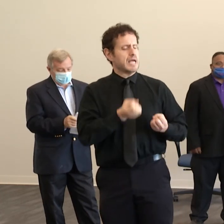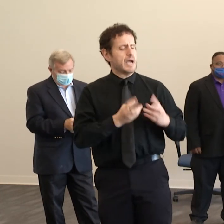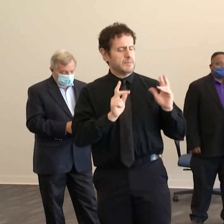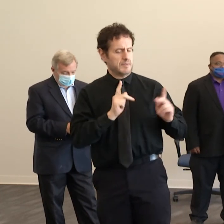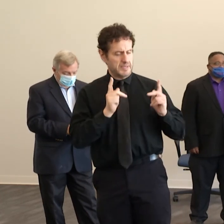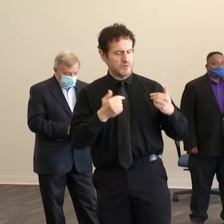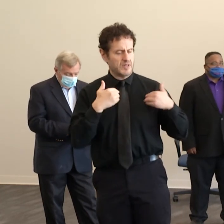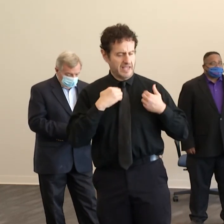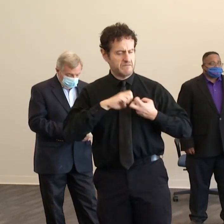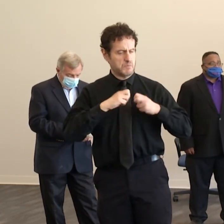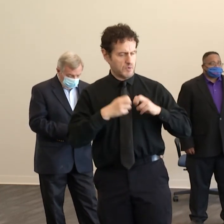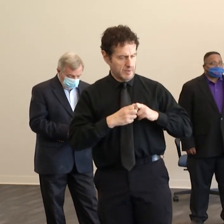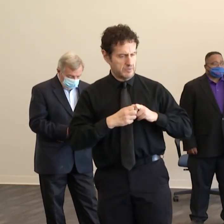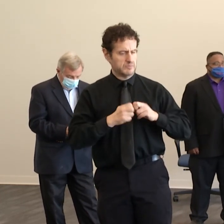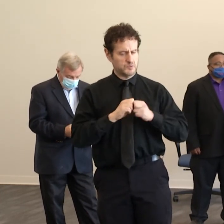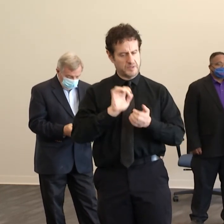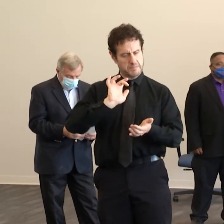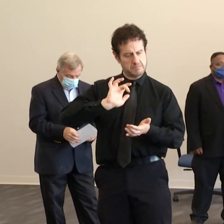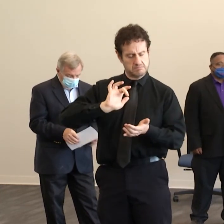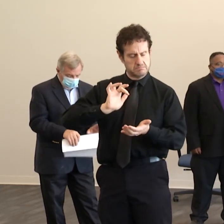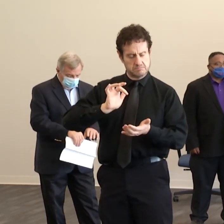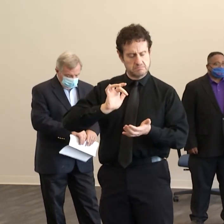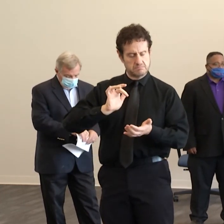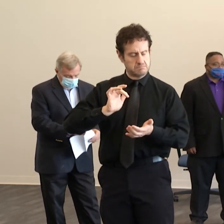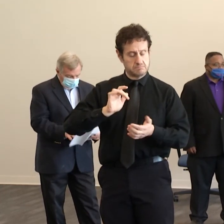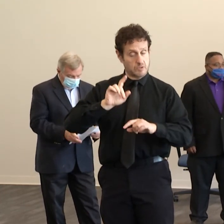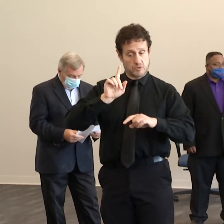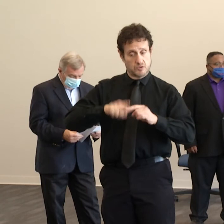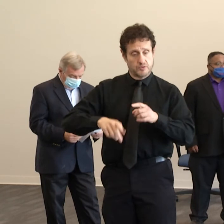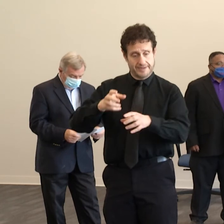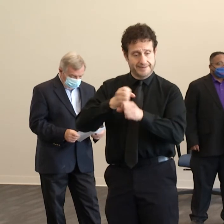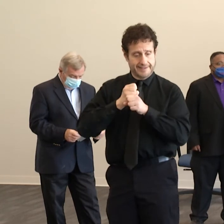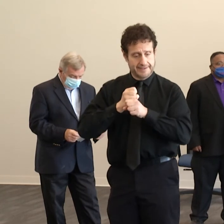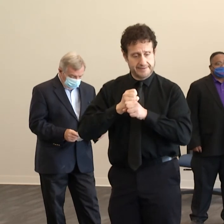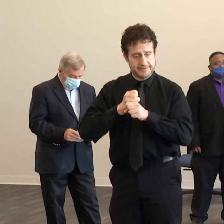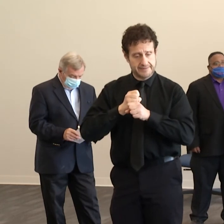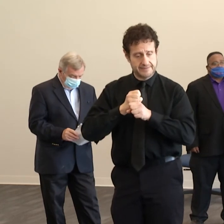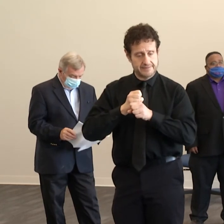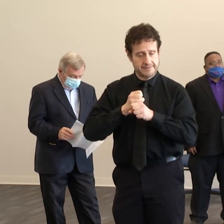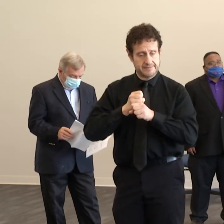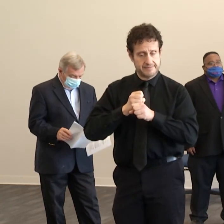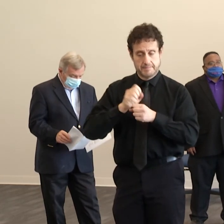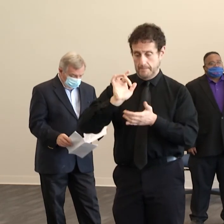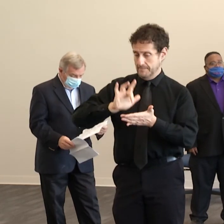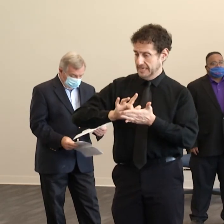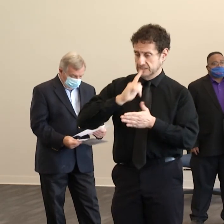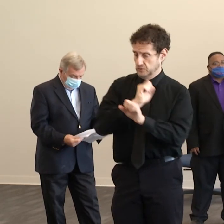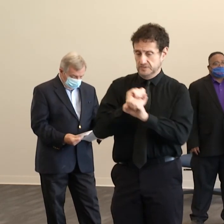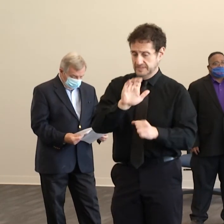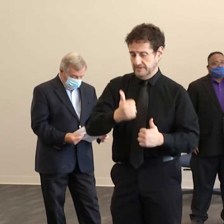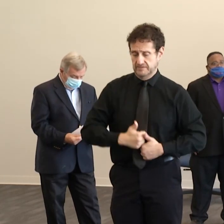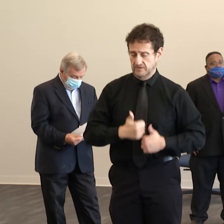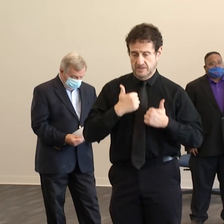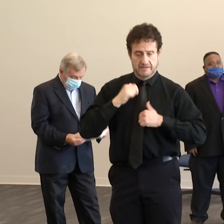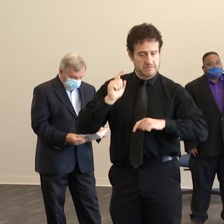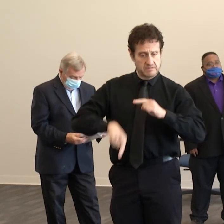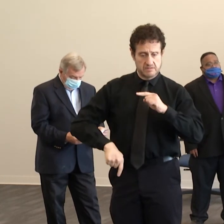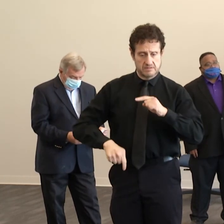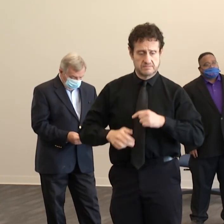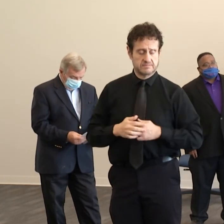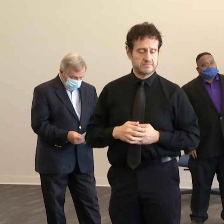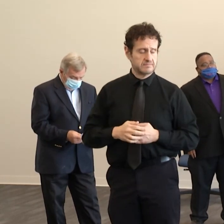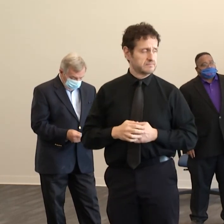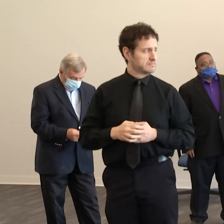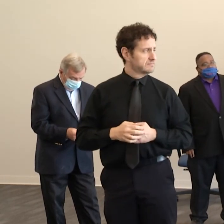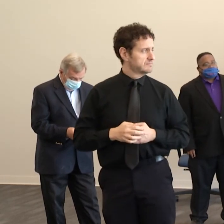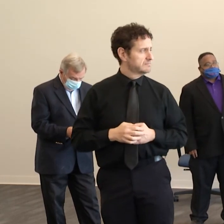have would not be able to live without their medication that